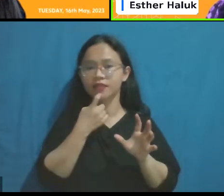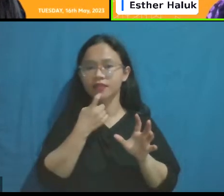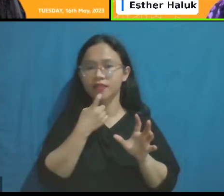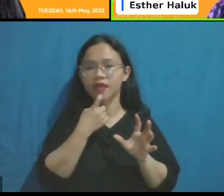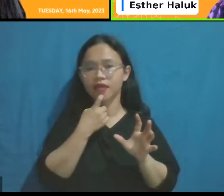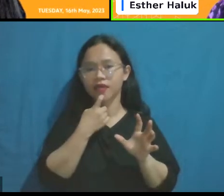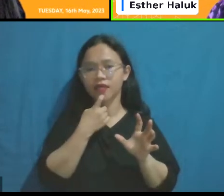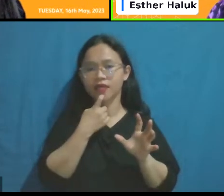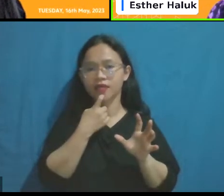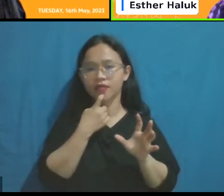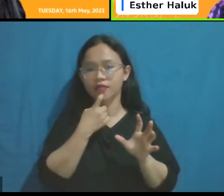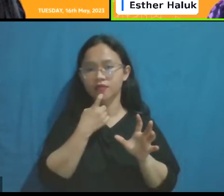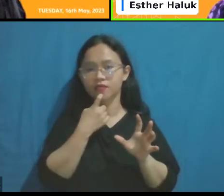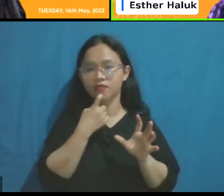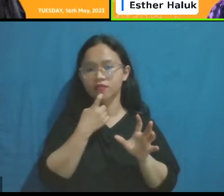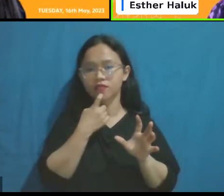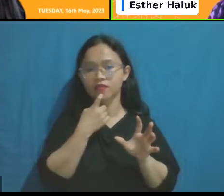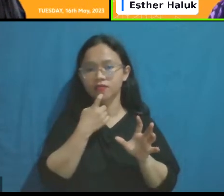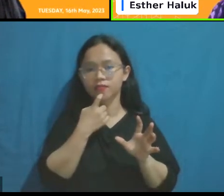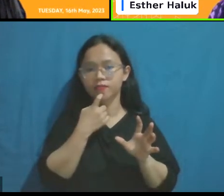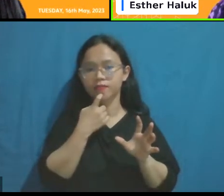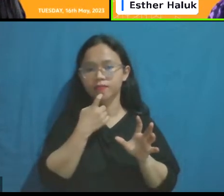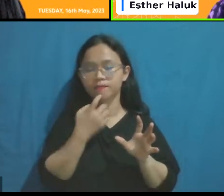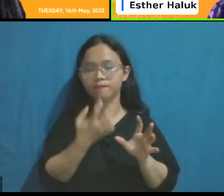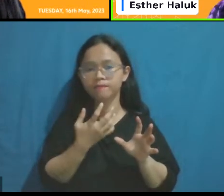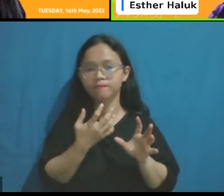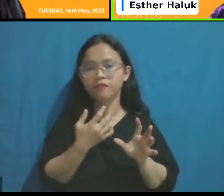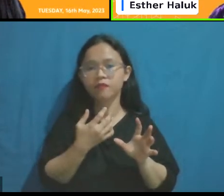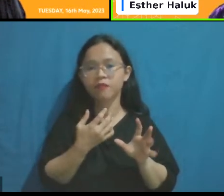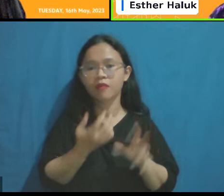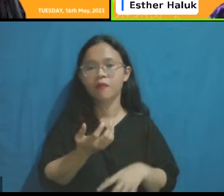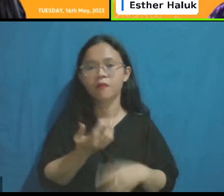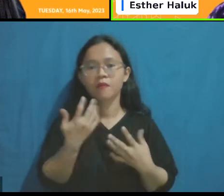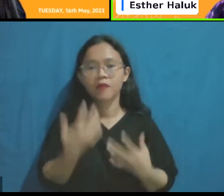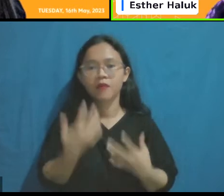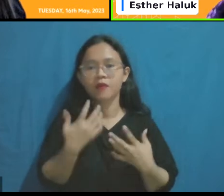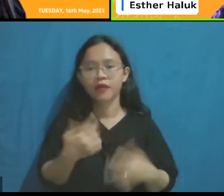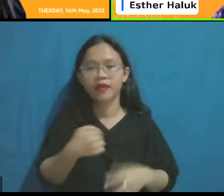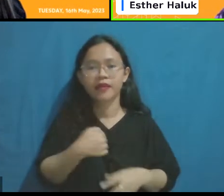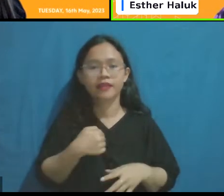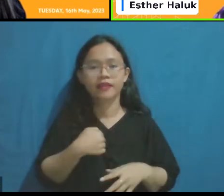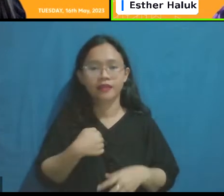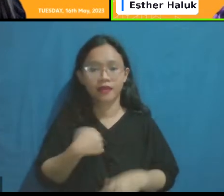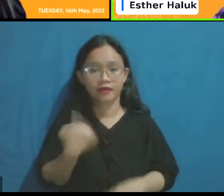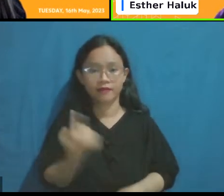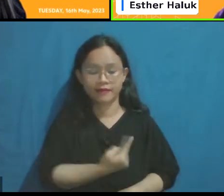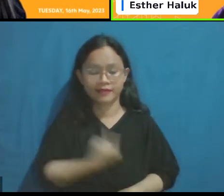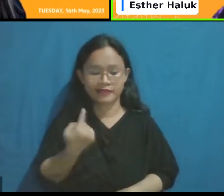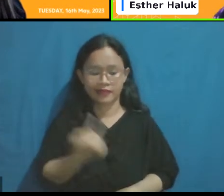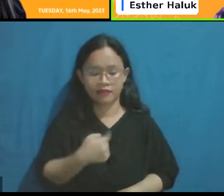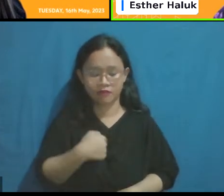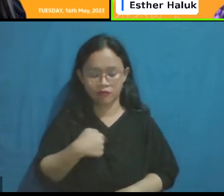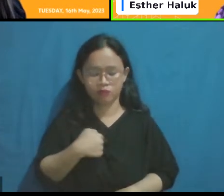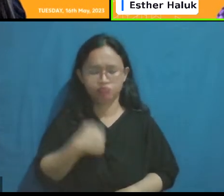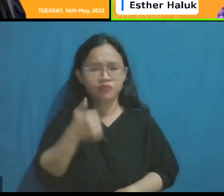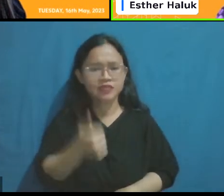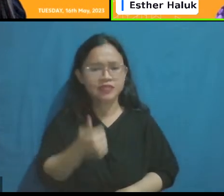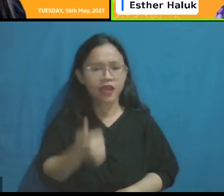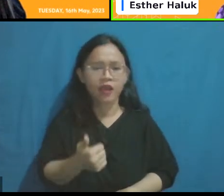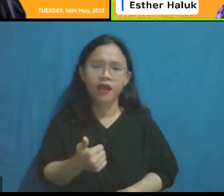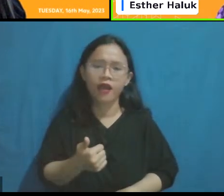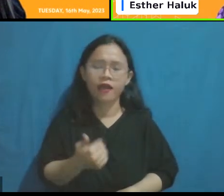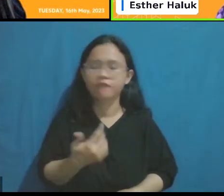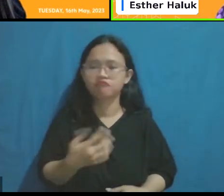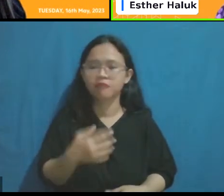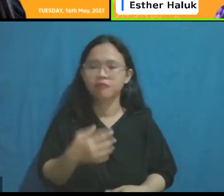how to take this Indonesian government to be accountable